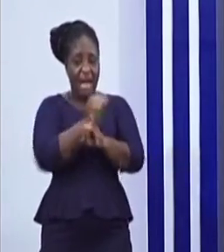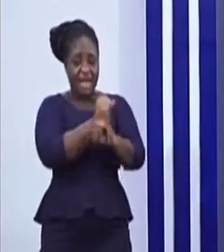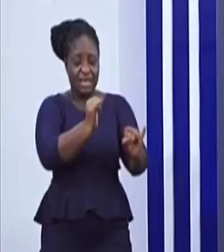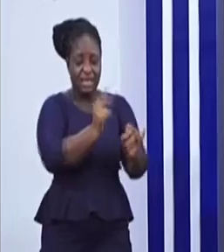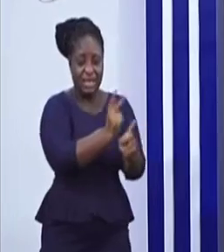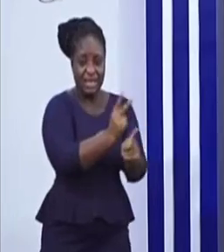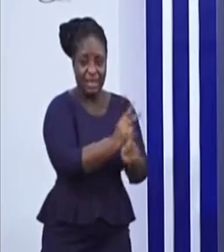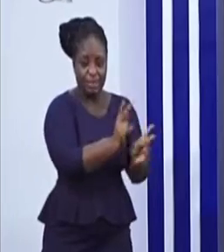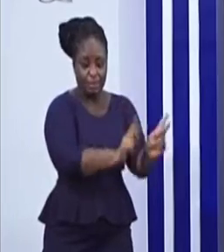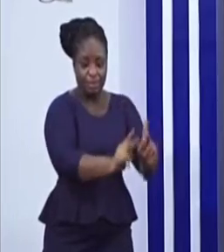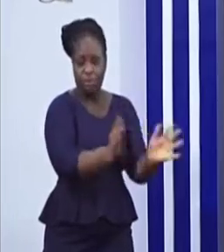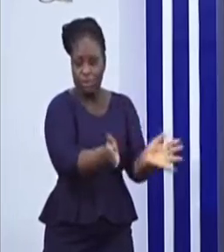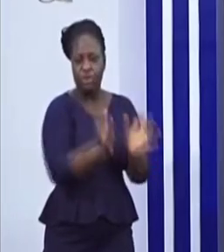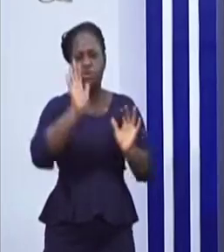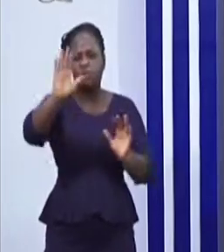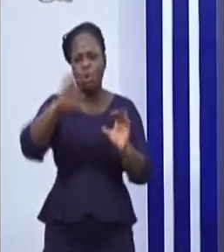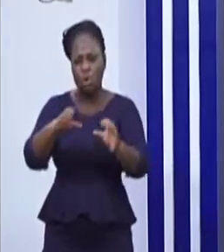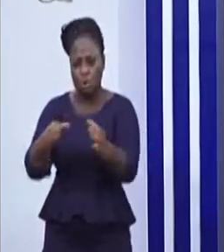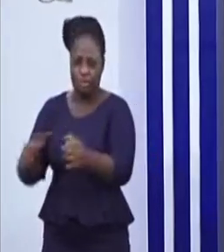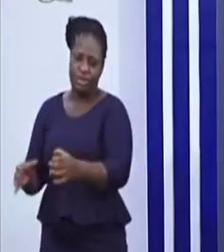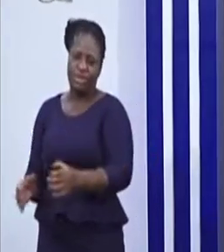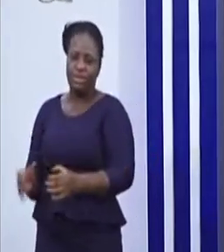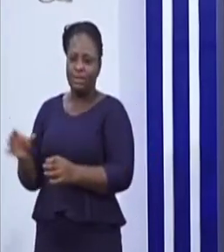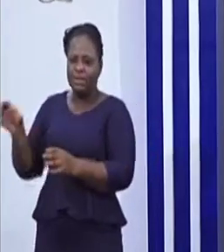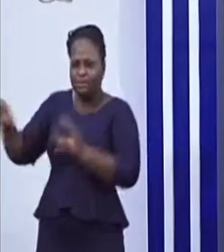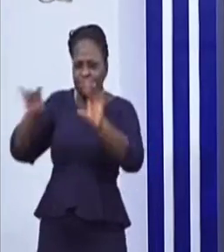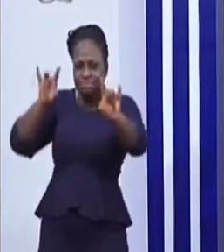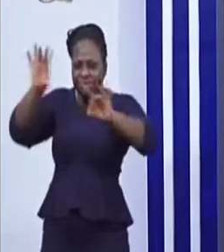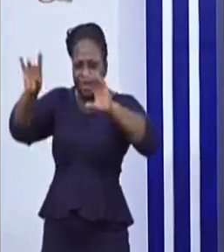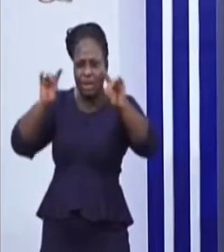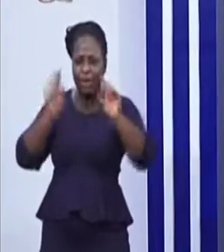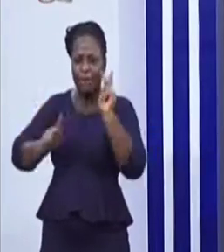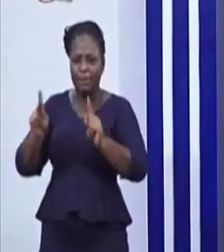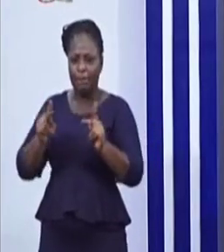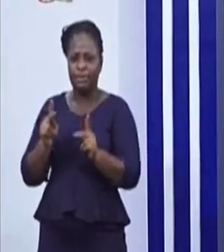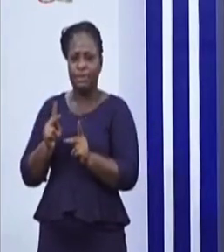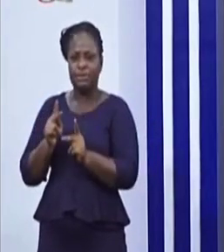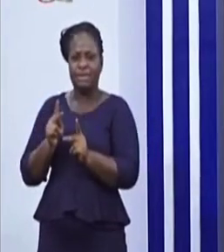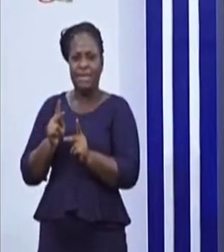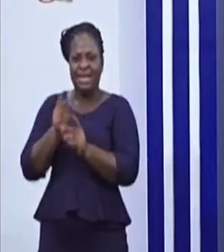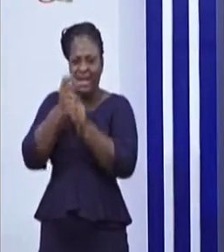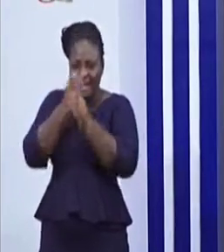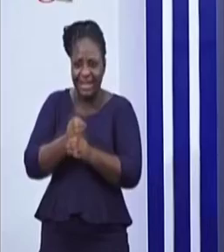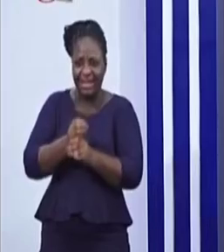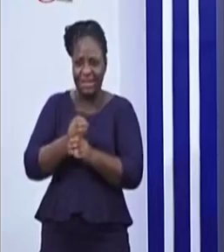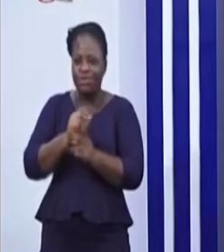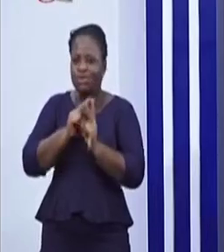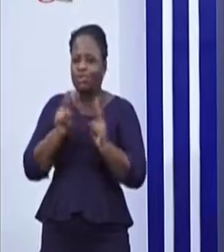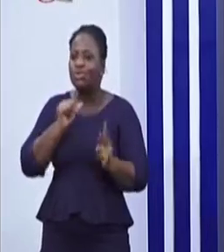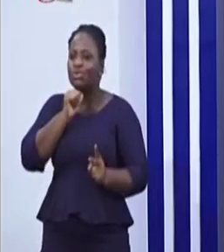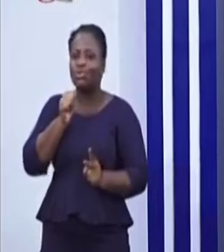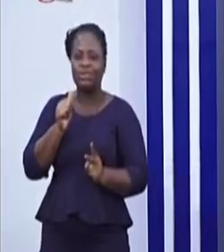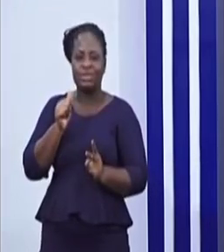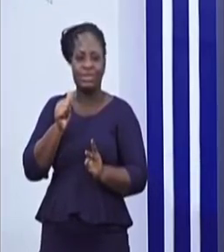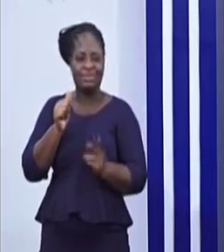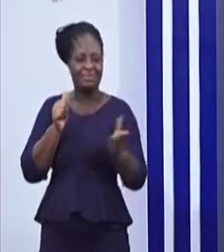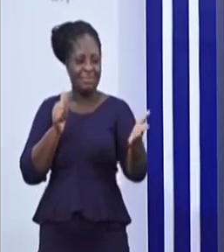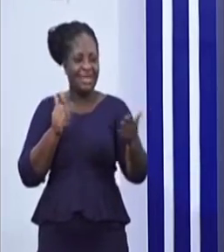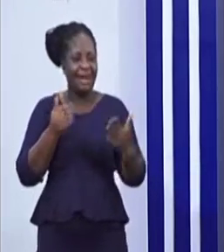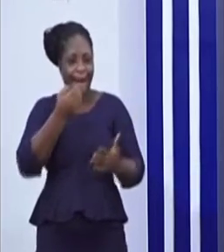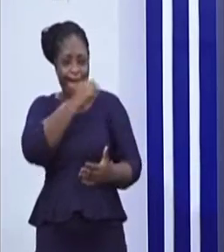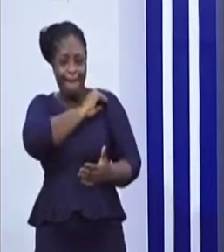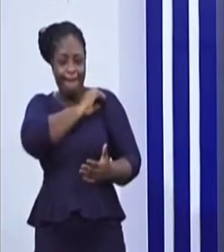there, to isolate persons, test them, and treat them, so that we don't put you at risk. But working through the Ministry of Chieftaincy, Minister, we're very